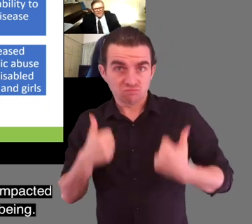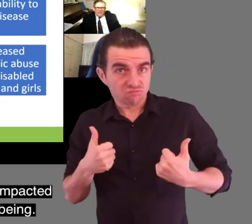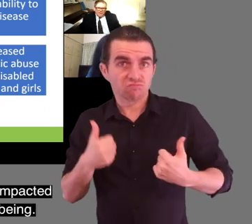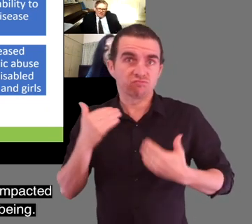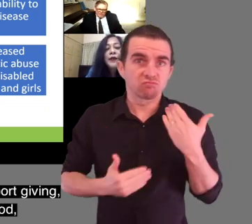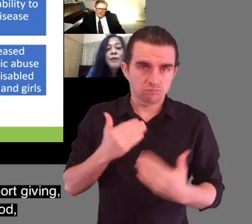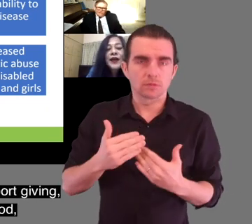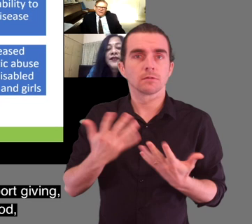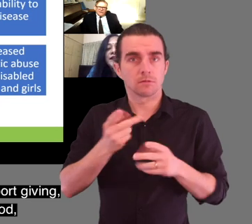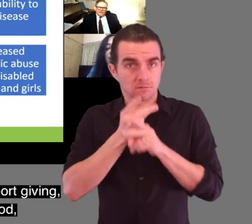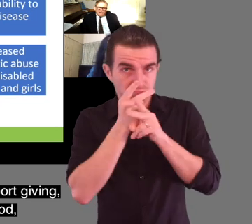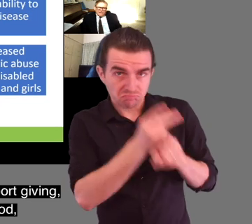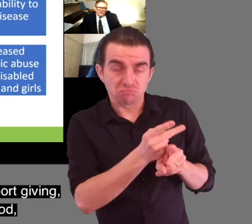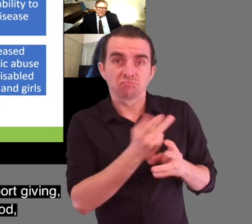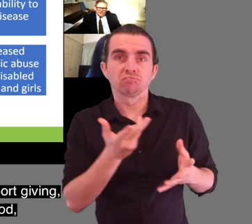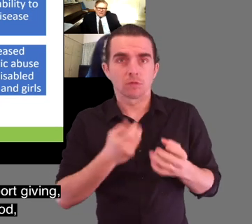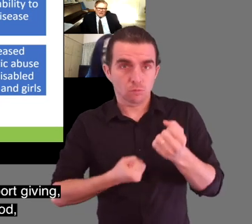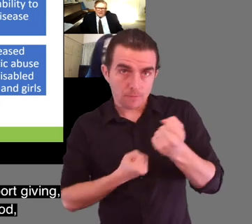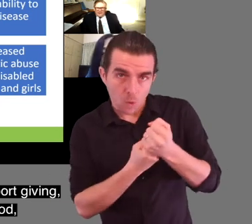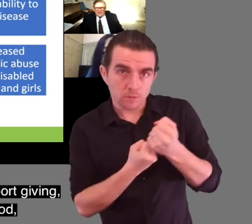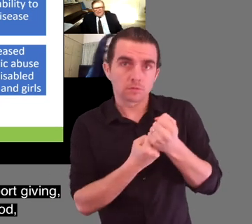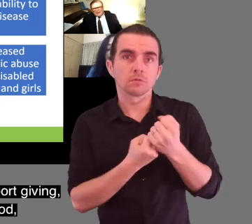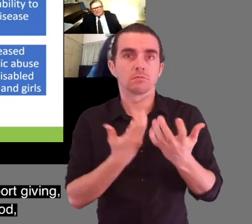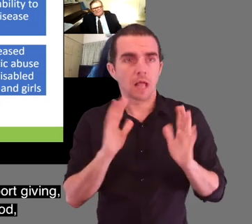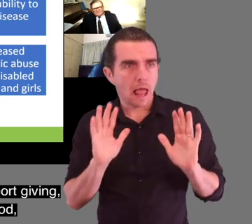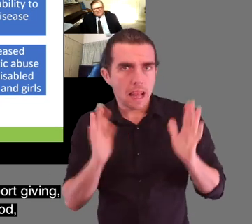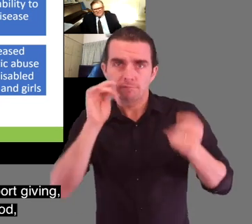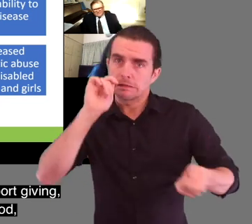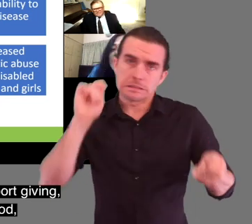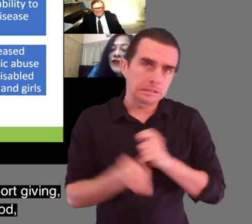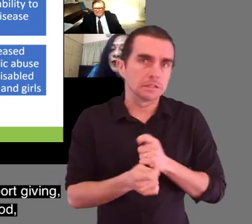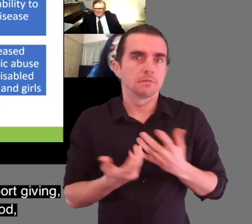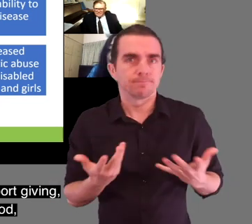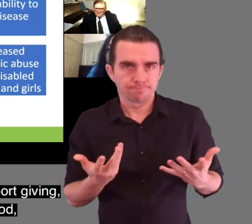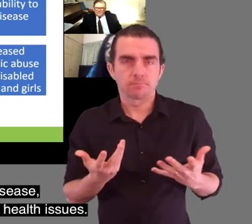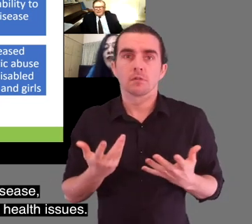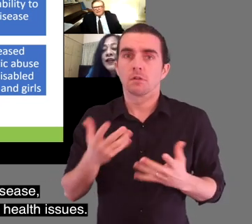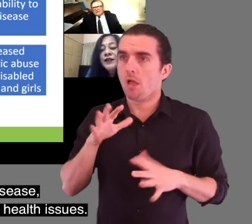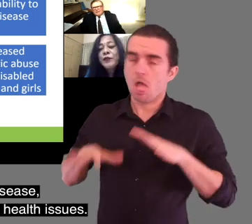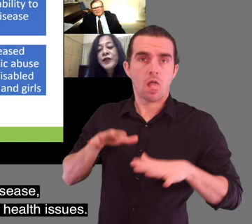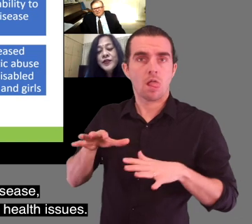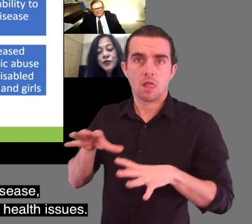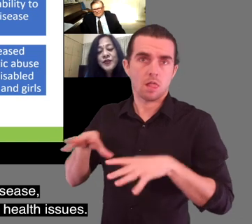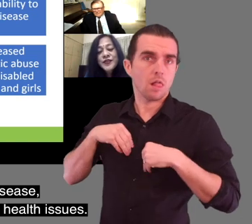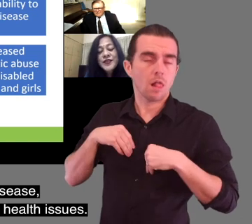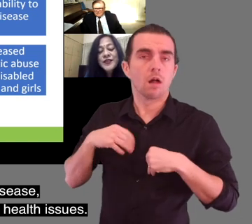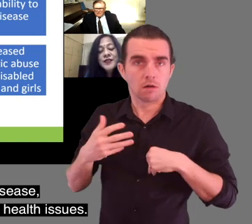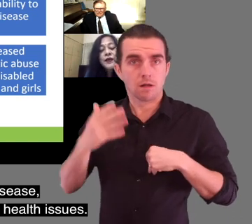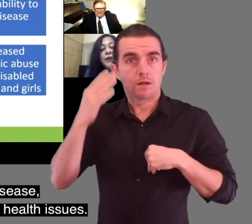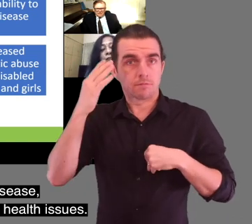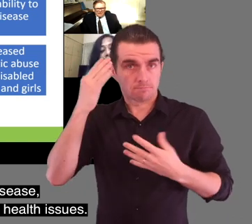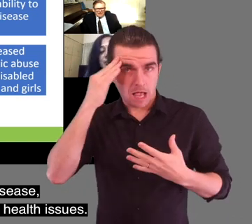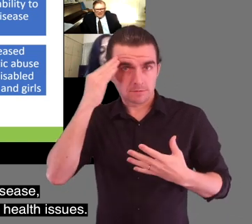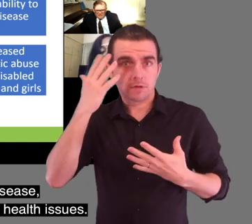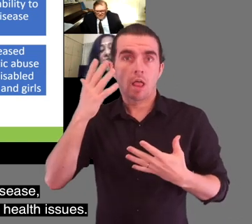well-being, impacted care and support giving, impacted livelihood, vulnerability to the disease,